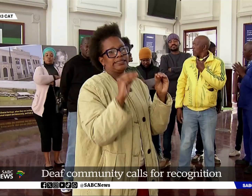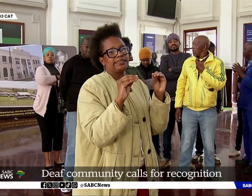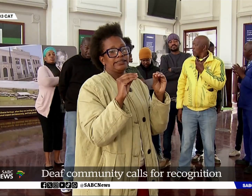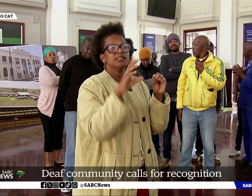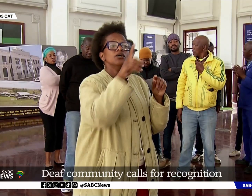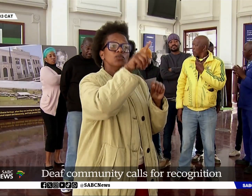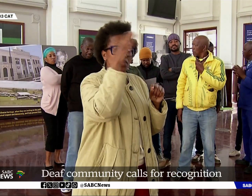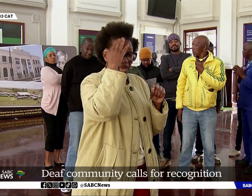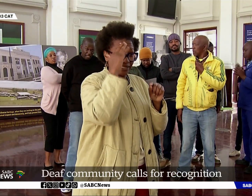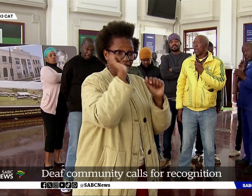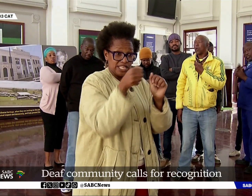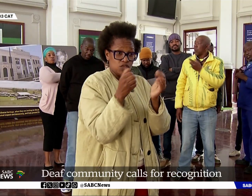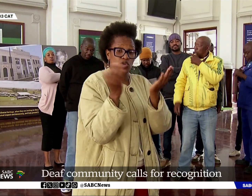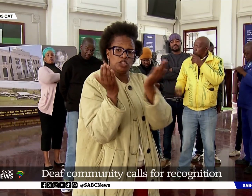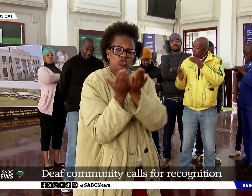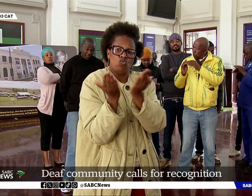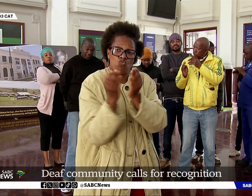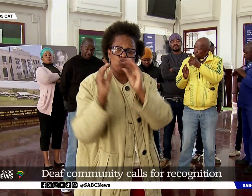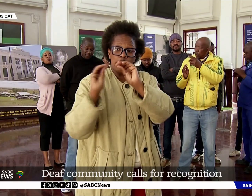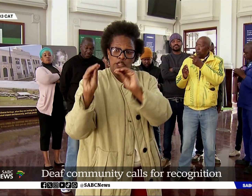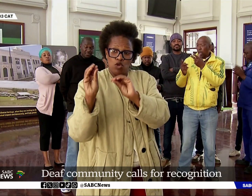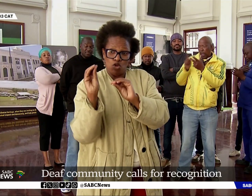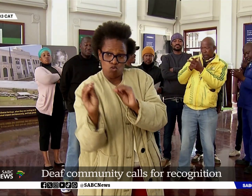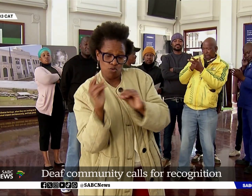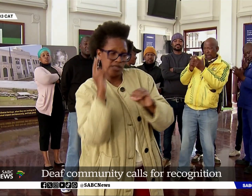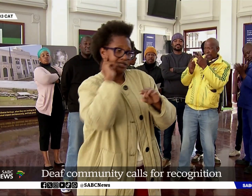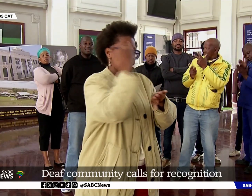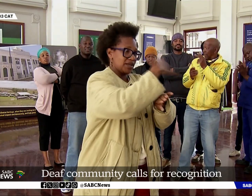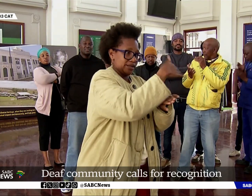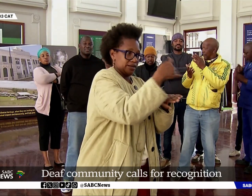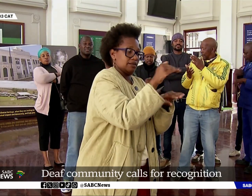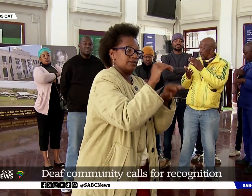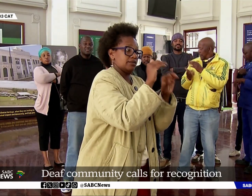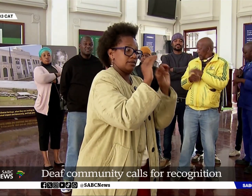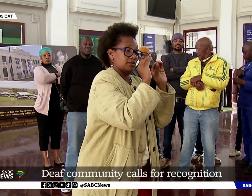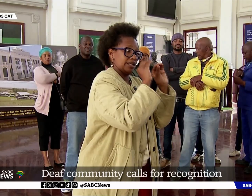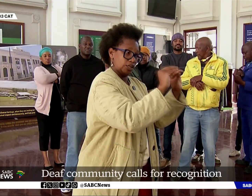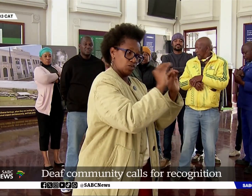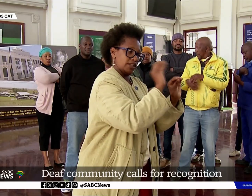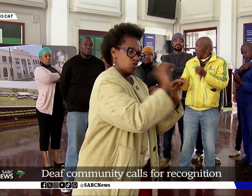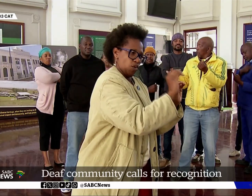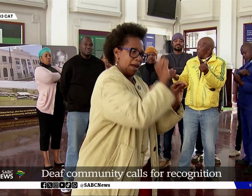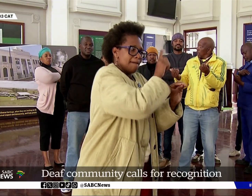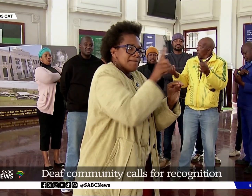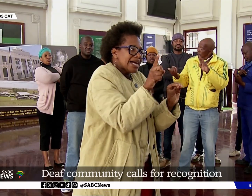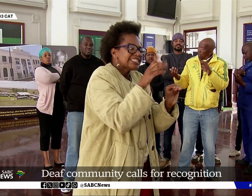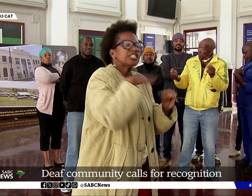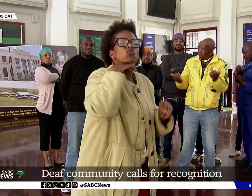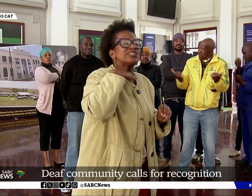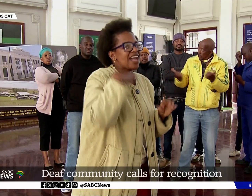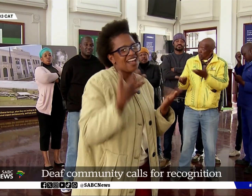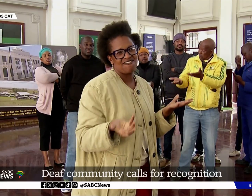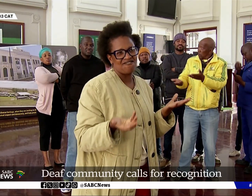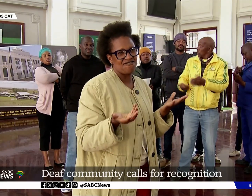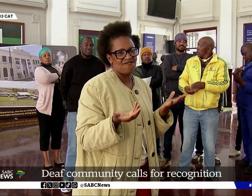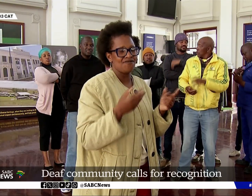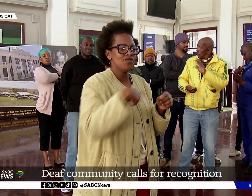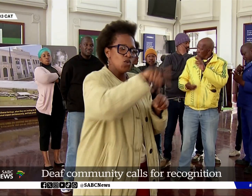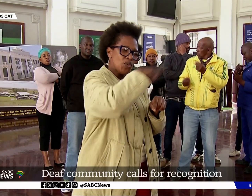We need the awareness. We need the education concerning that. Because people that are hearing, they do